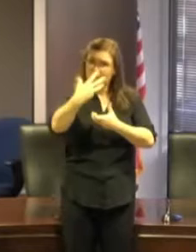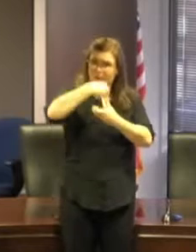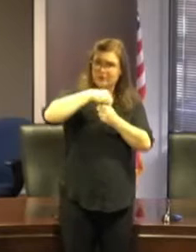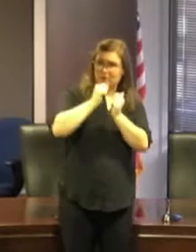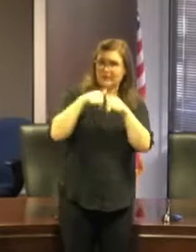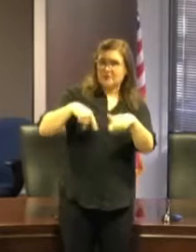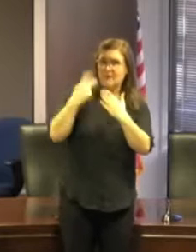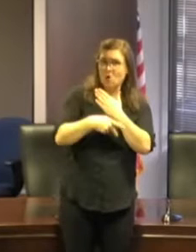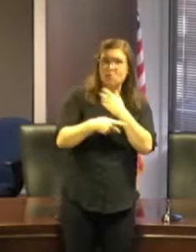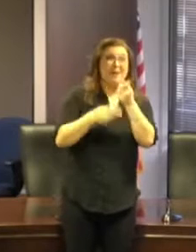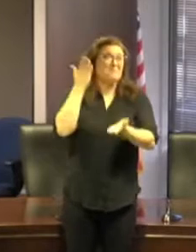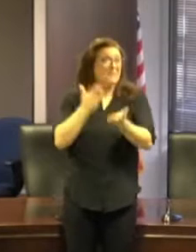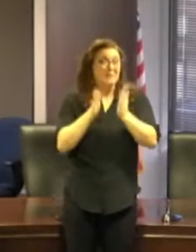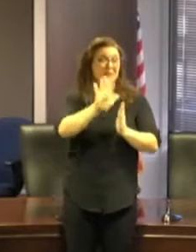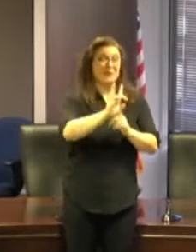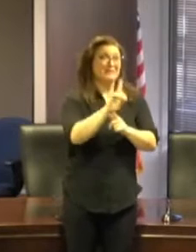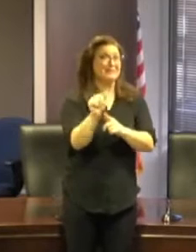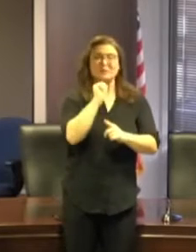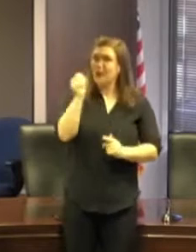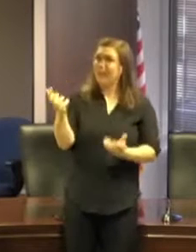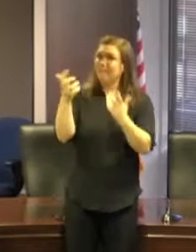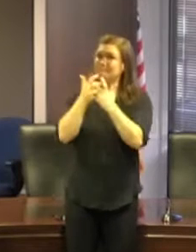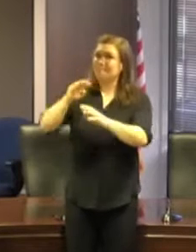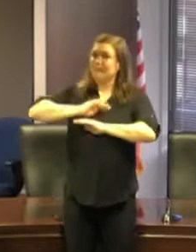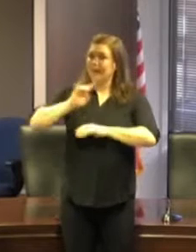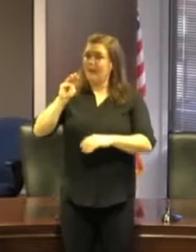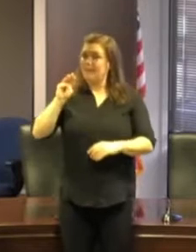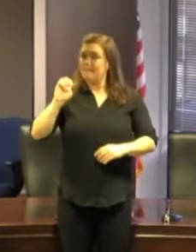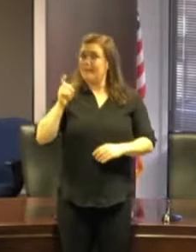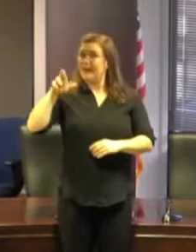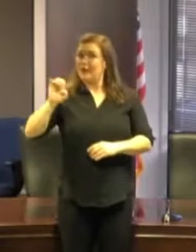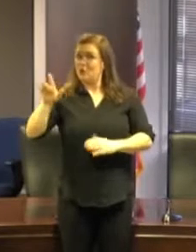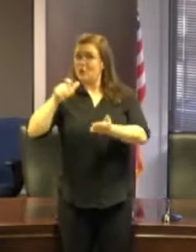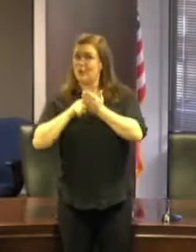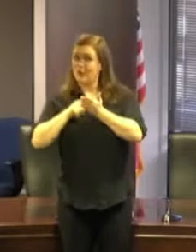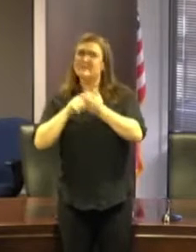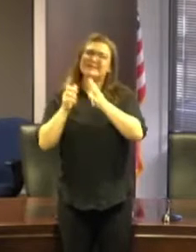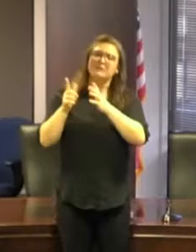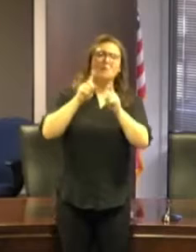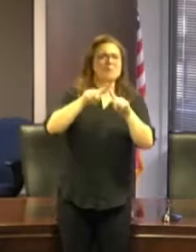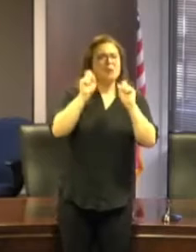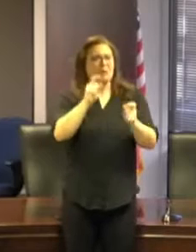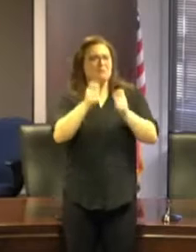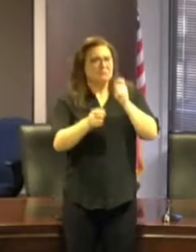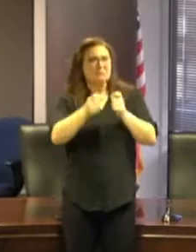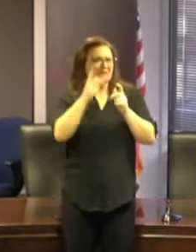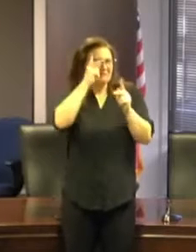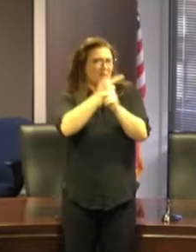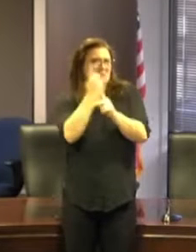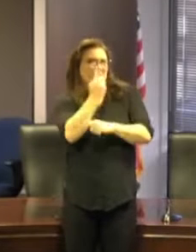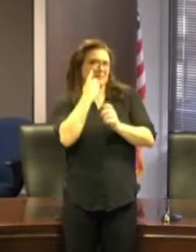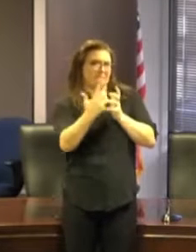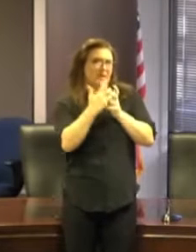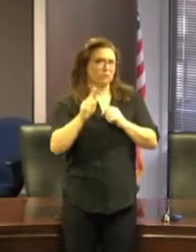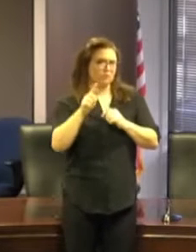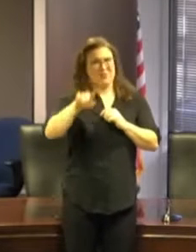can't meet the core requirements that are set forth under the core waiver. We are hoping to gain